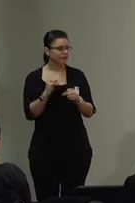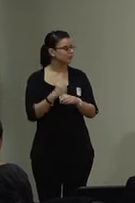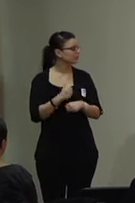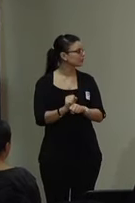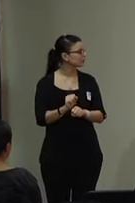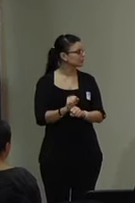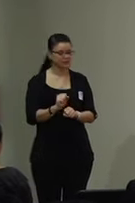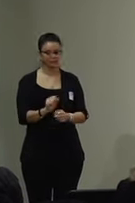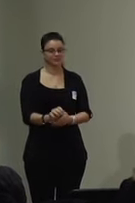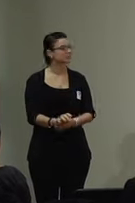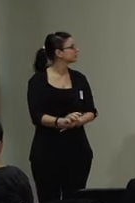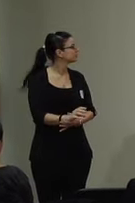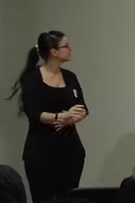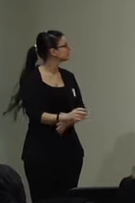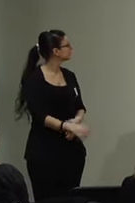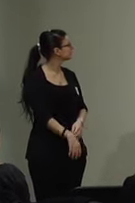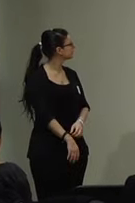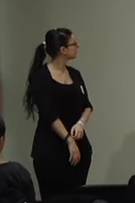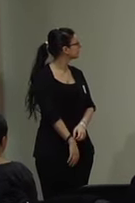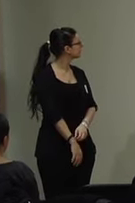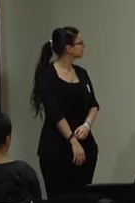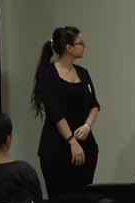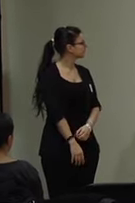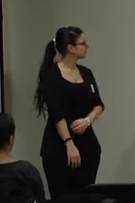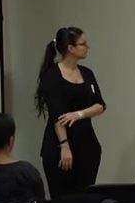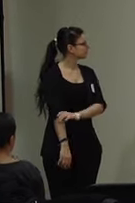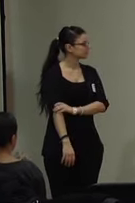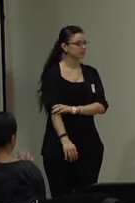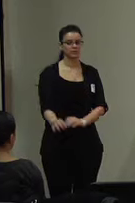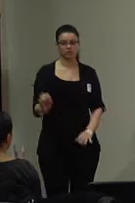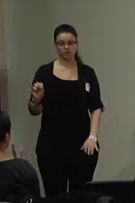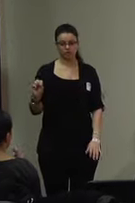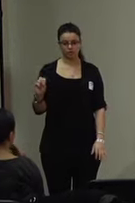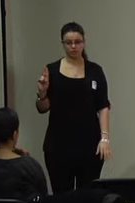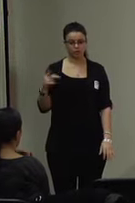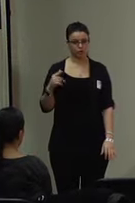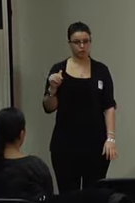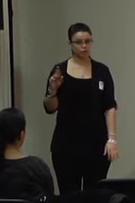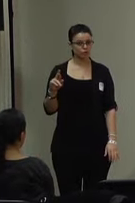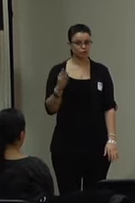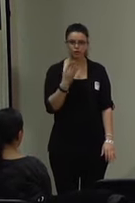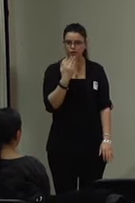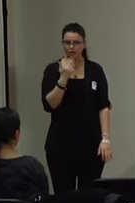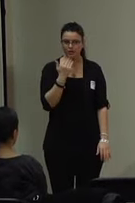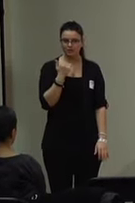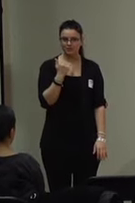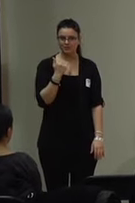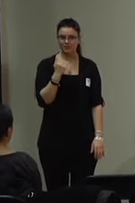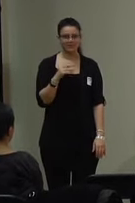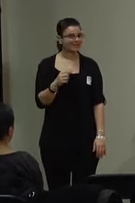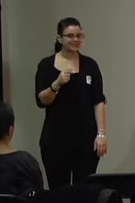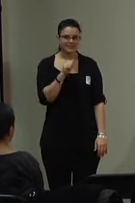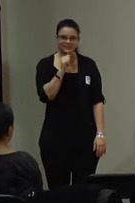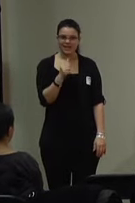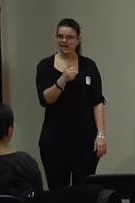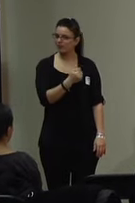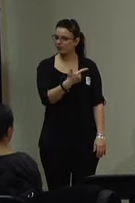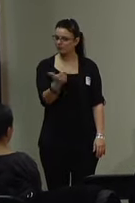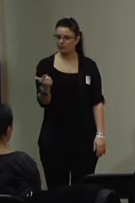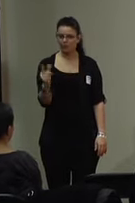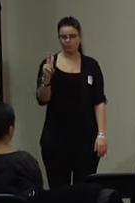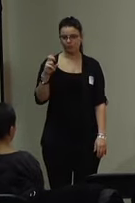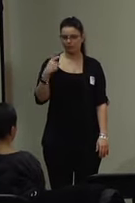Vegan sugar. I learned a couple years ago that not all sugar is vegan. Apparently some white sugar is strained through animal bones. That's kind of not so